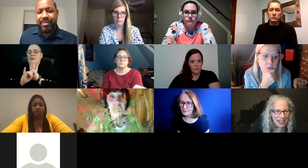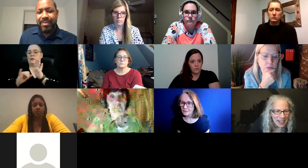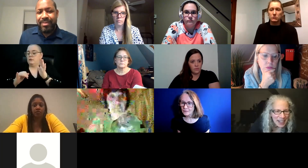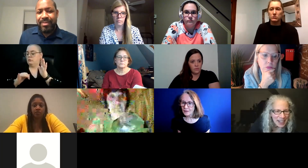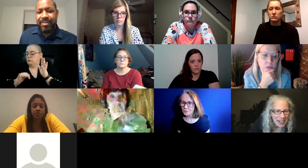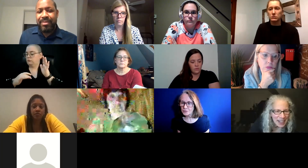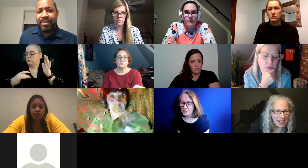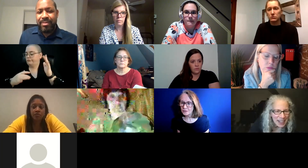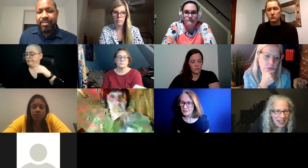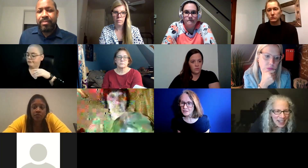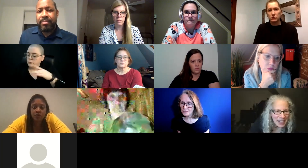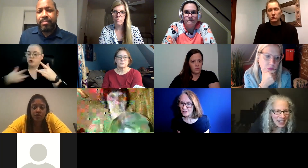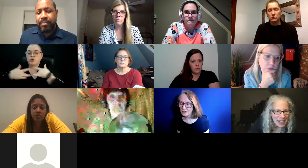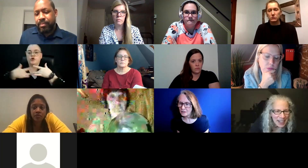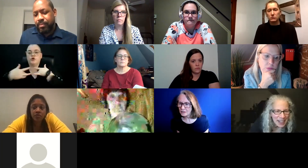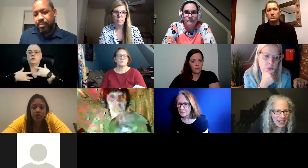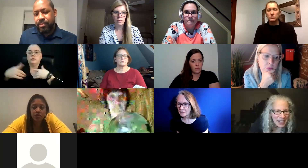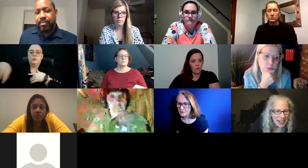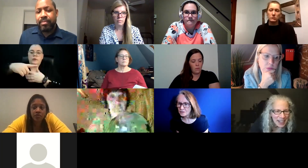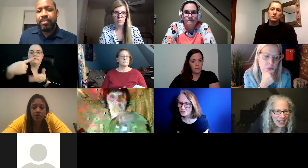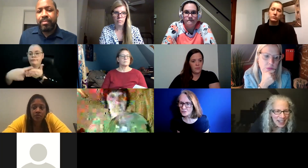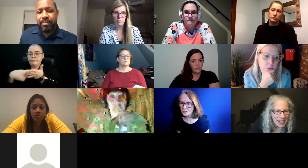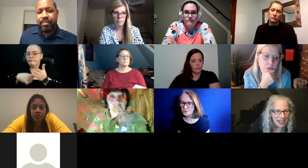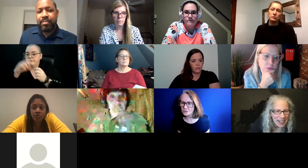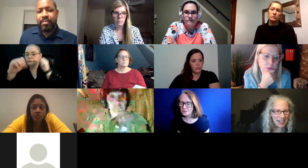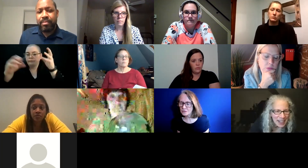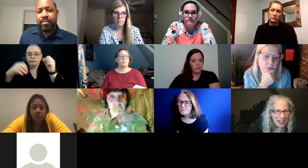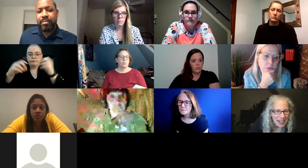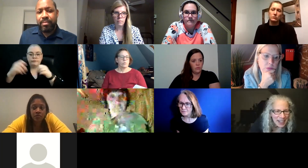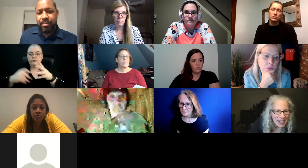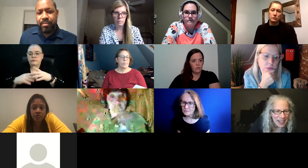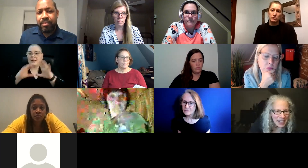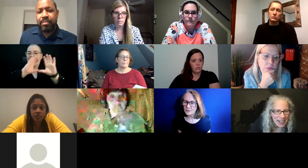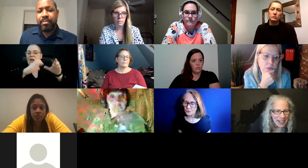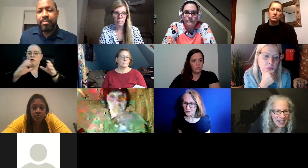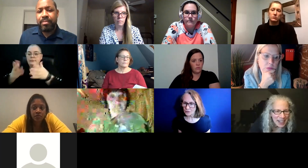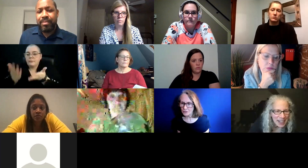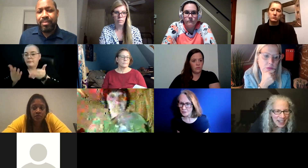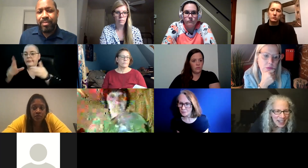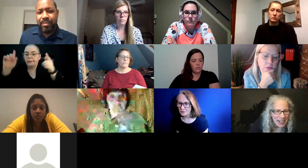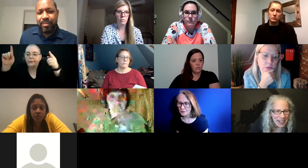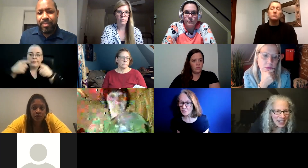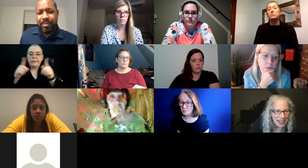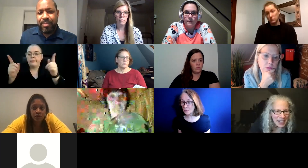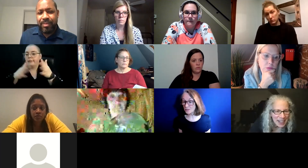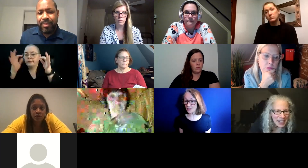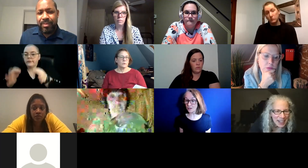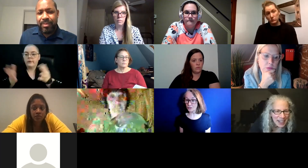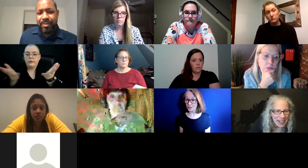I put down identify concerns that we're all going to talk about, and we can maybe even categorize